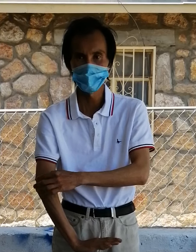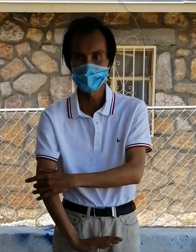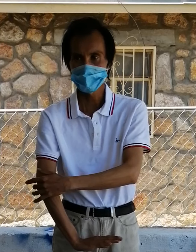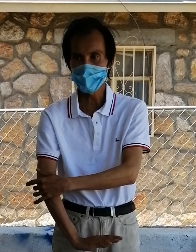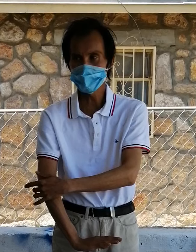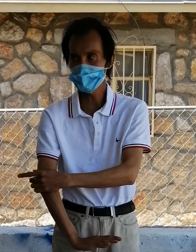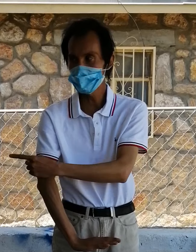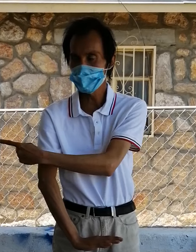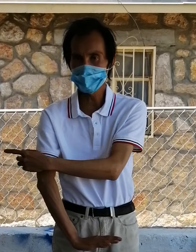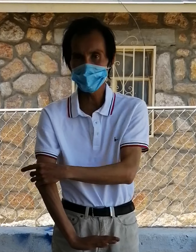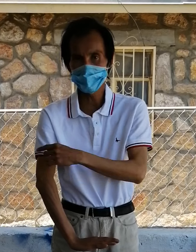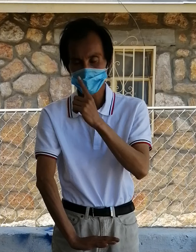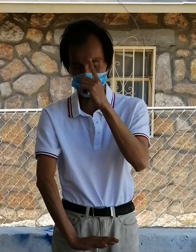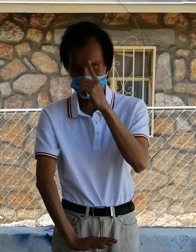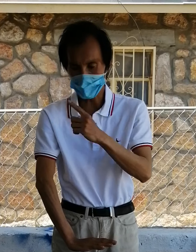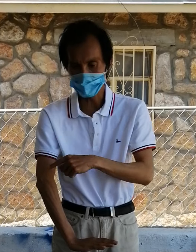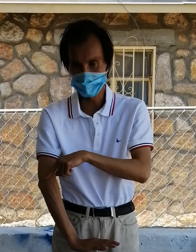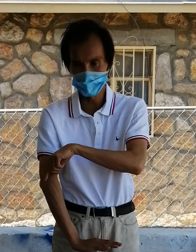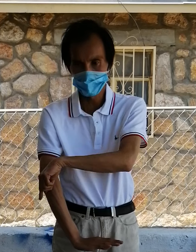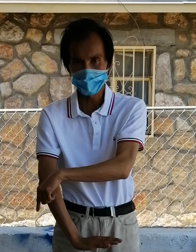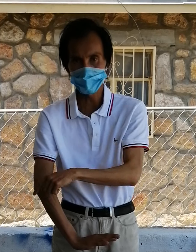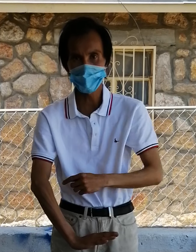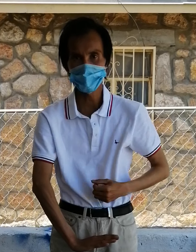The elbow to go that way with your mind. Go down.